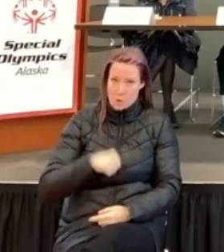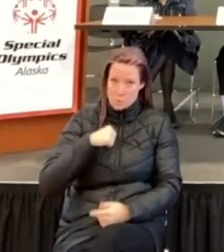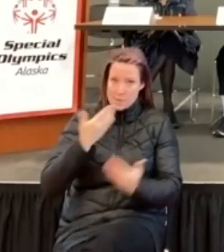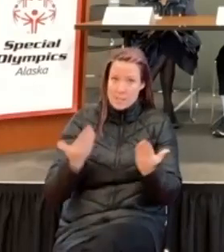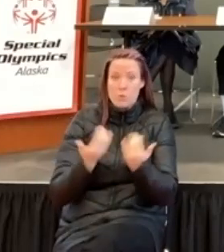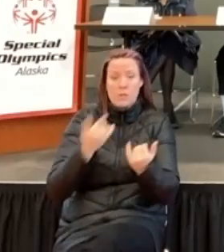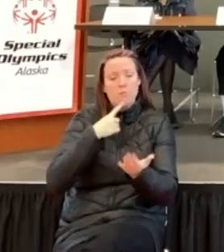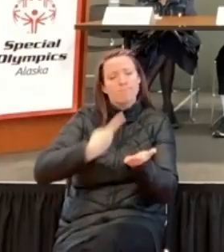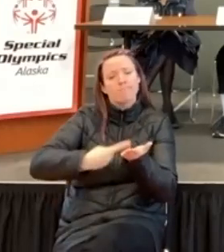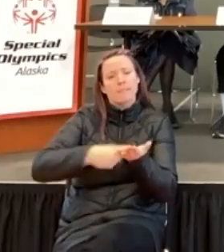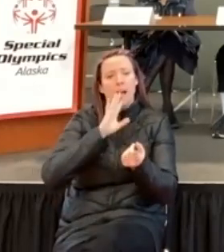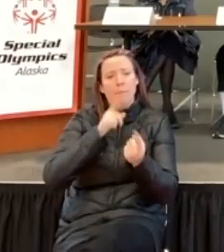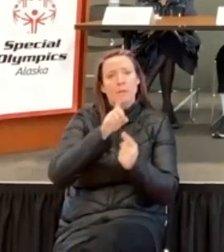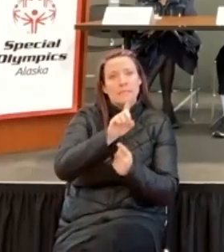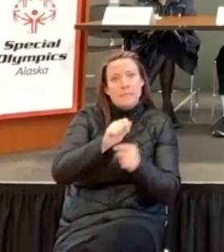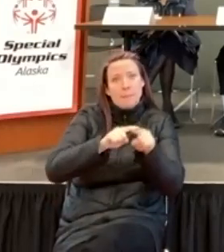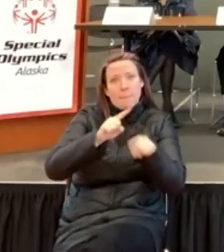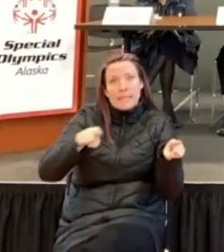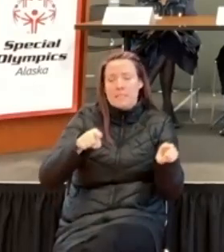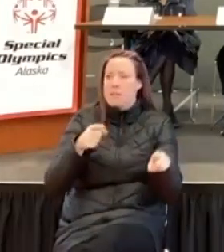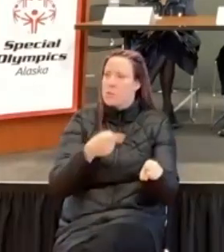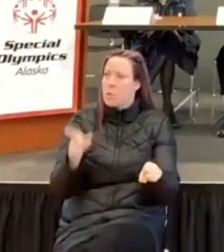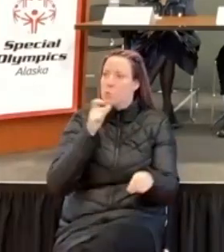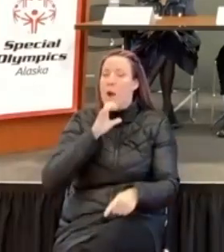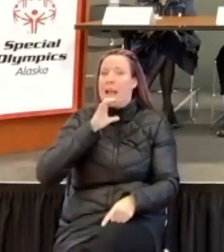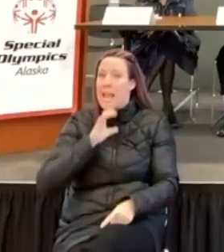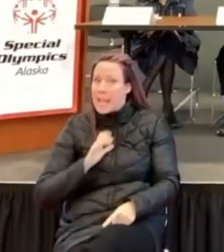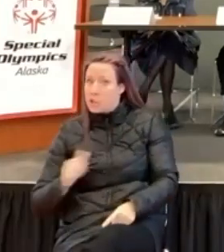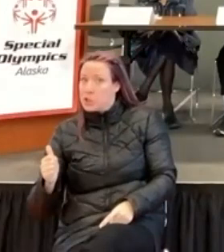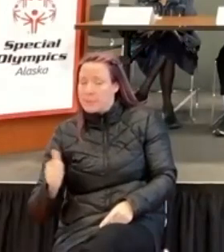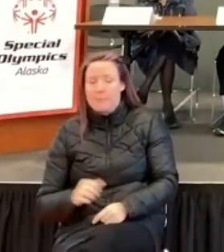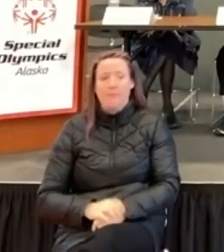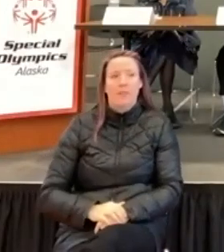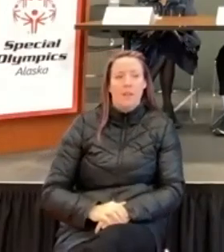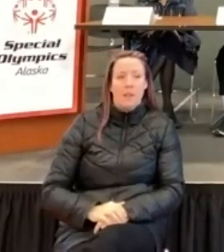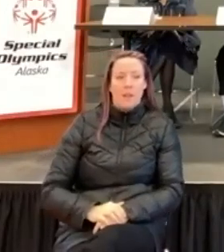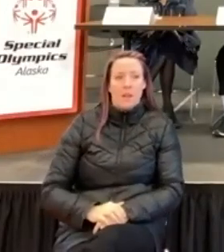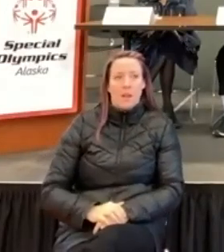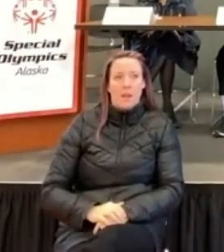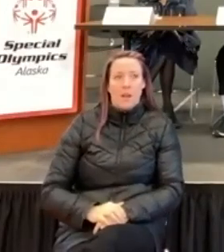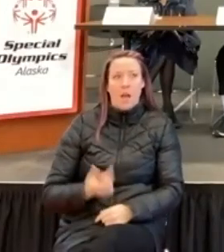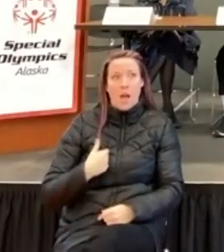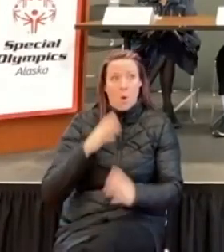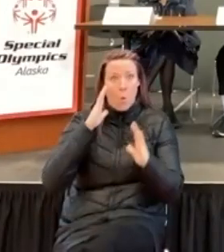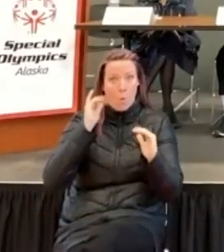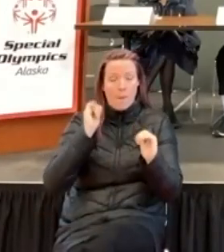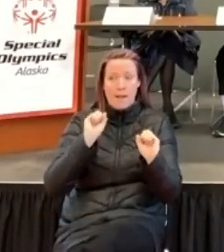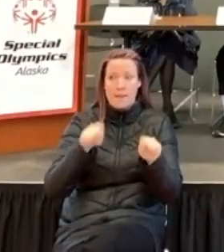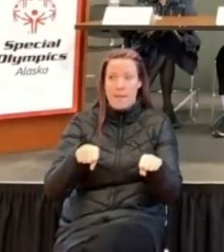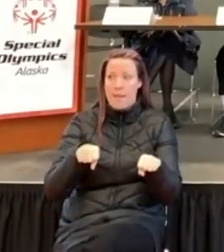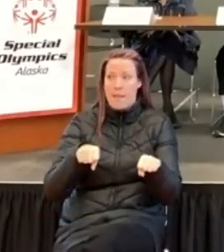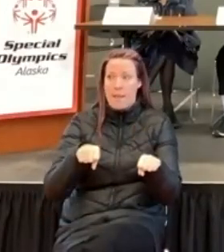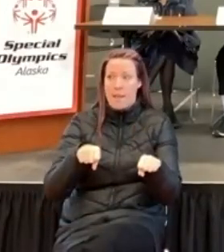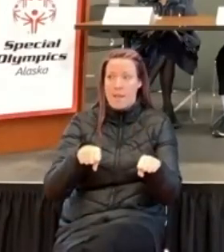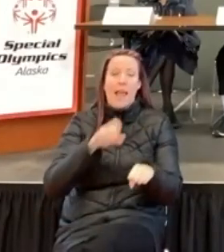about disabilities and those who happen to be aging. And I'm hoping that I will be able to